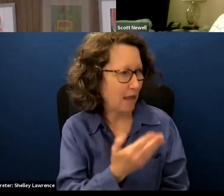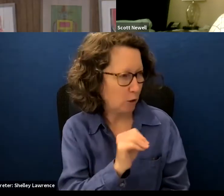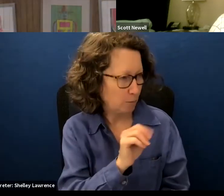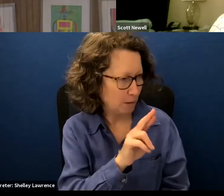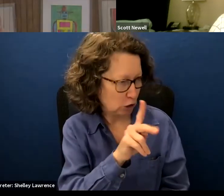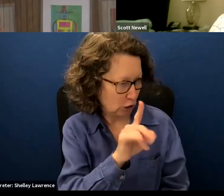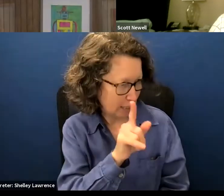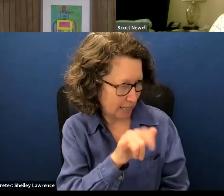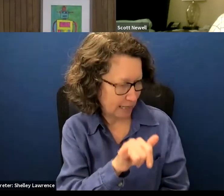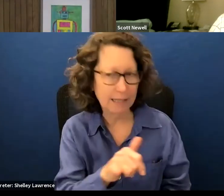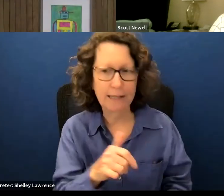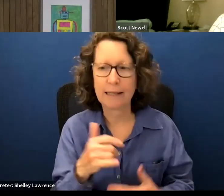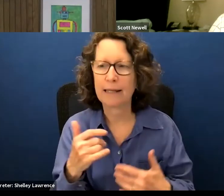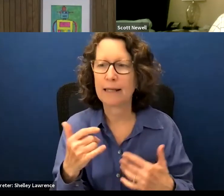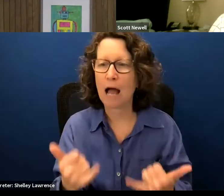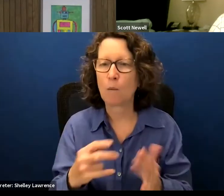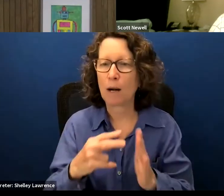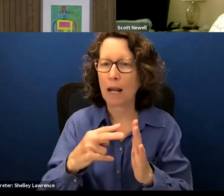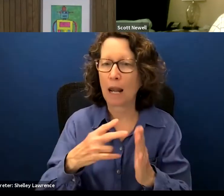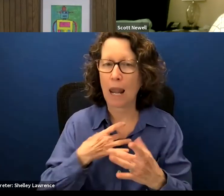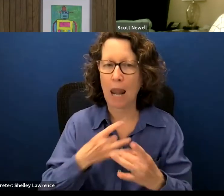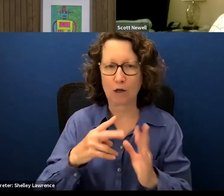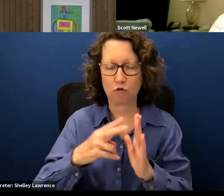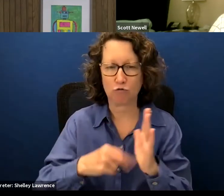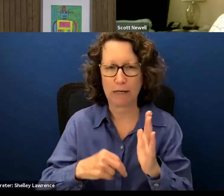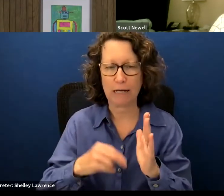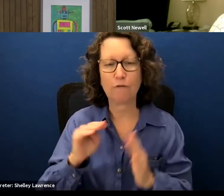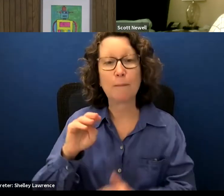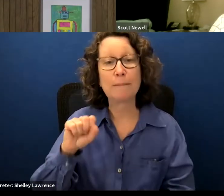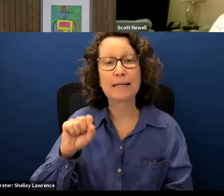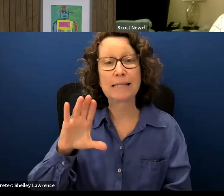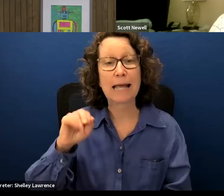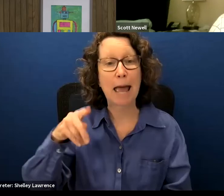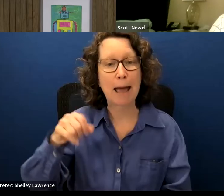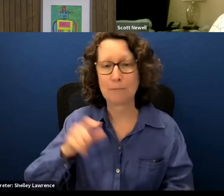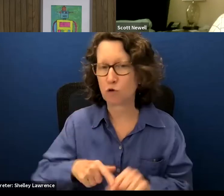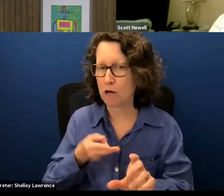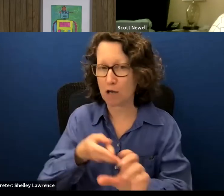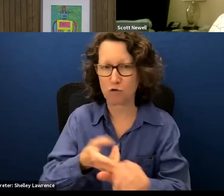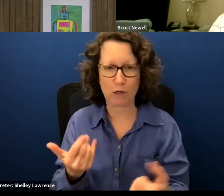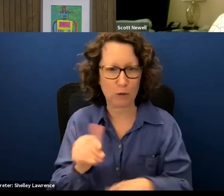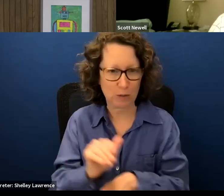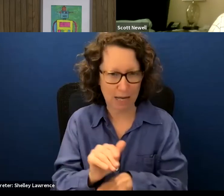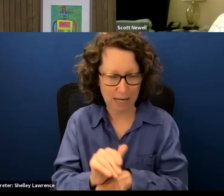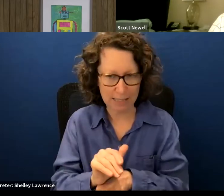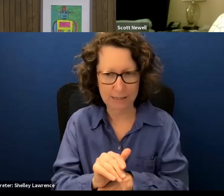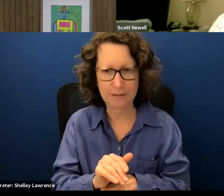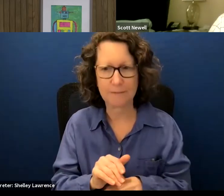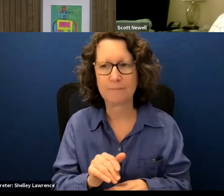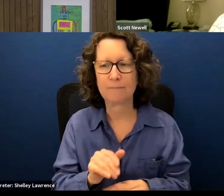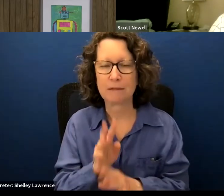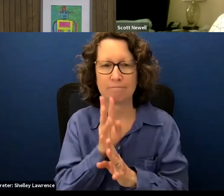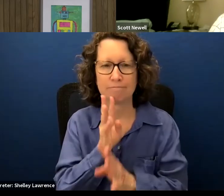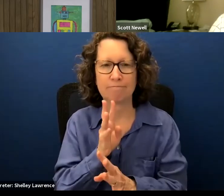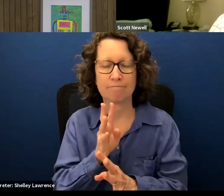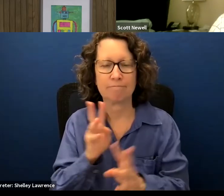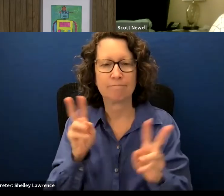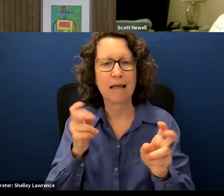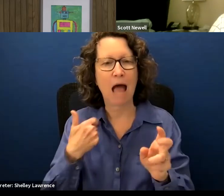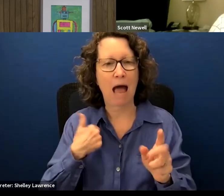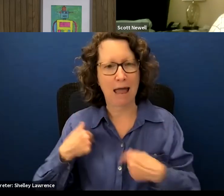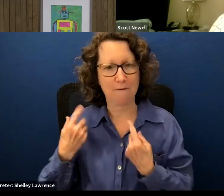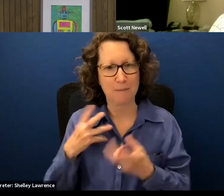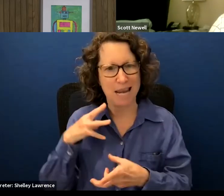Kelly. I'd like to read a statement from Ms. Capps, who was not able to be with us tonight. Her statement is, I have